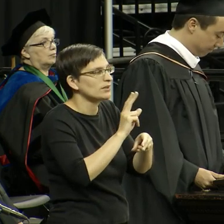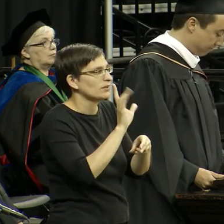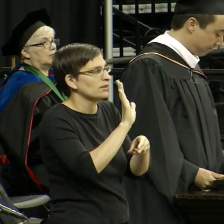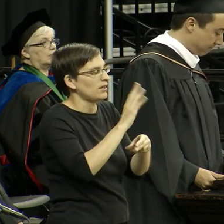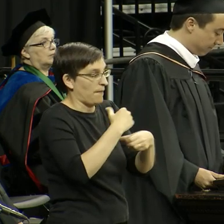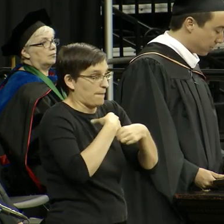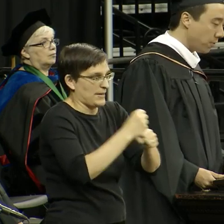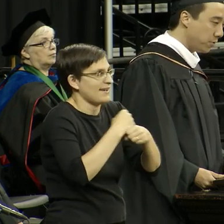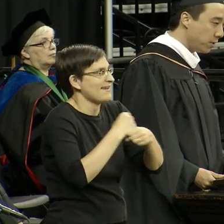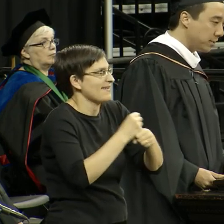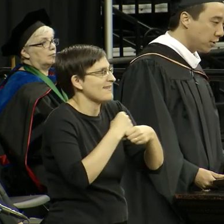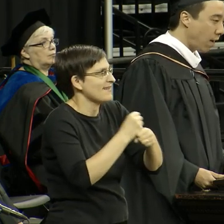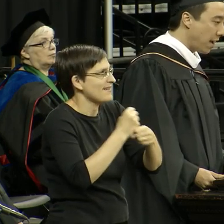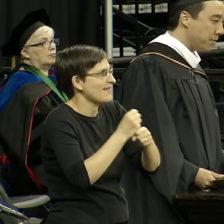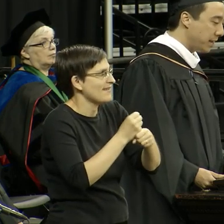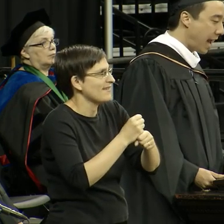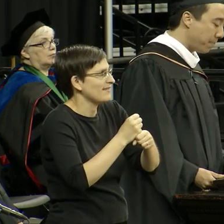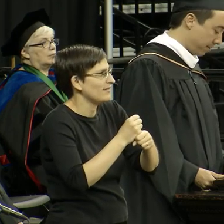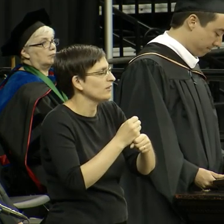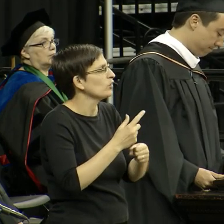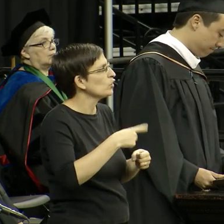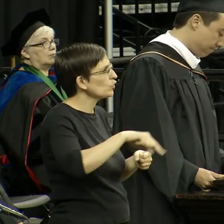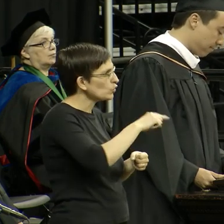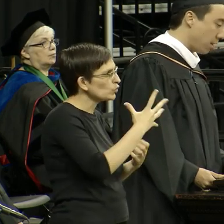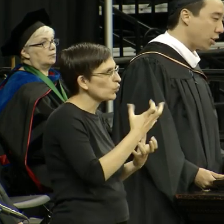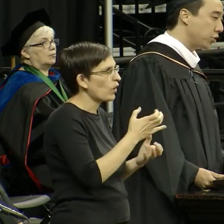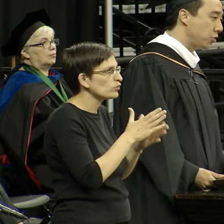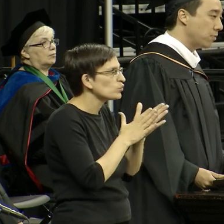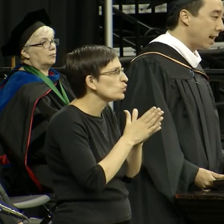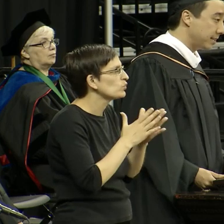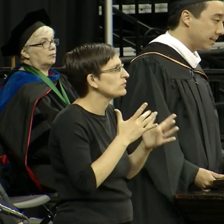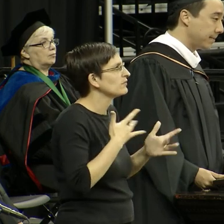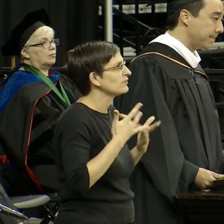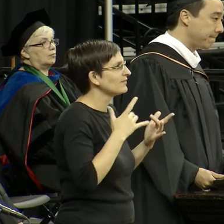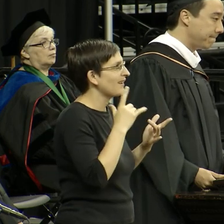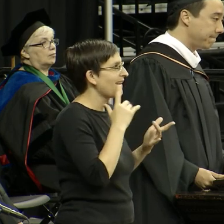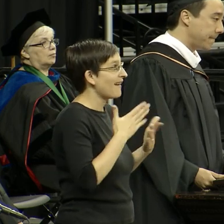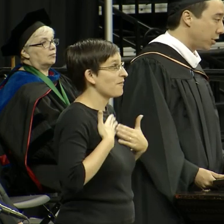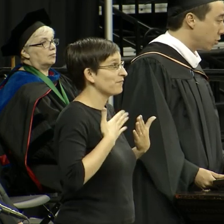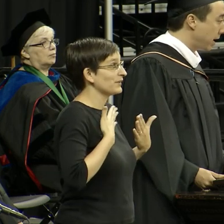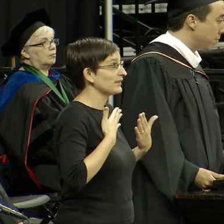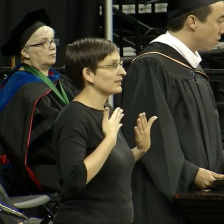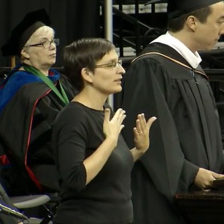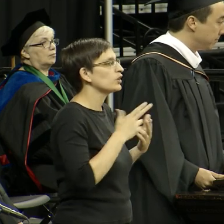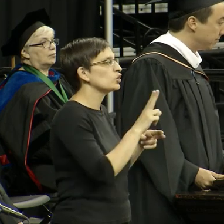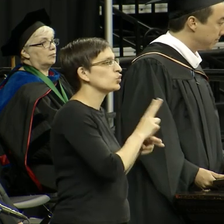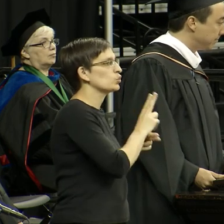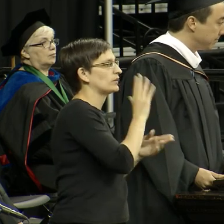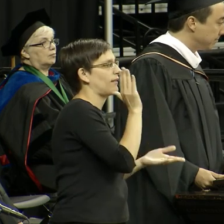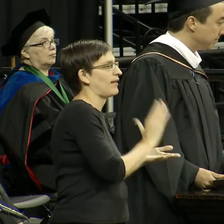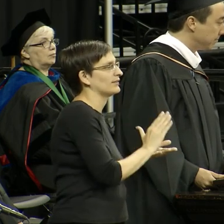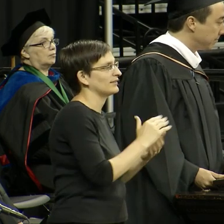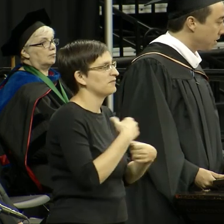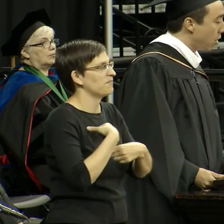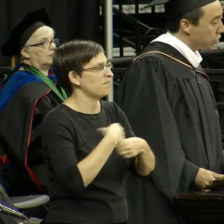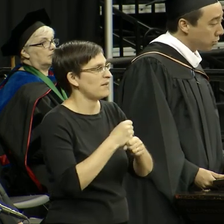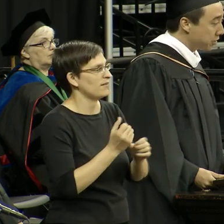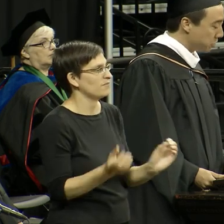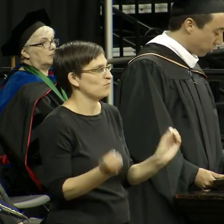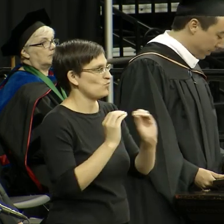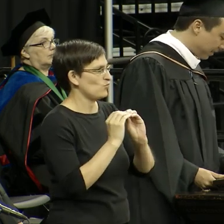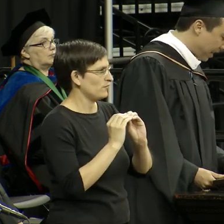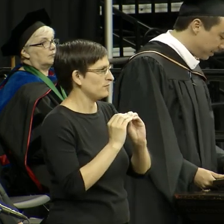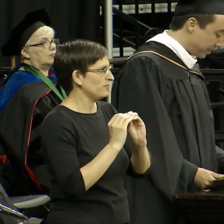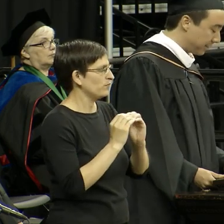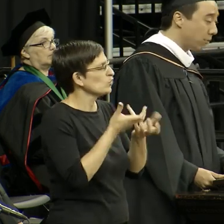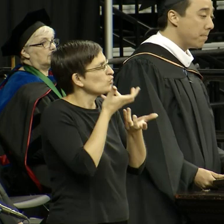create. So if you wish to thrive and be happy, consume less and create more. Trust